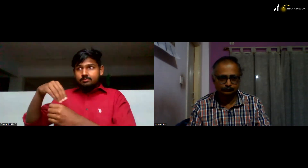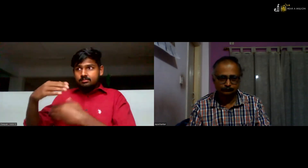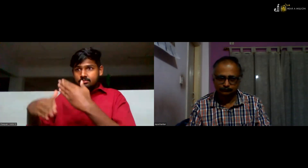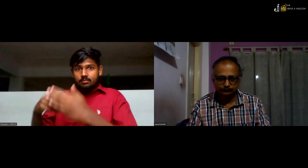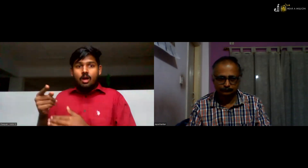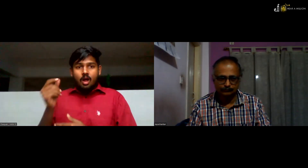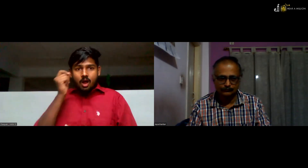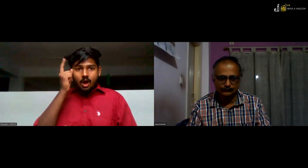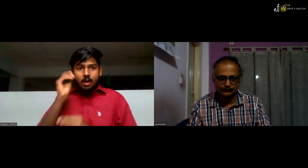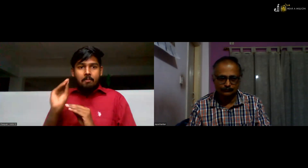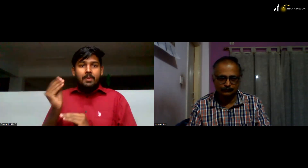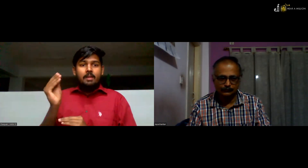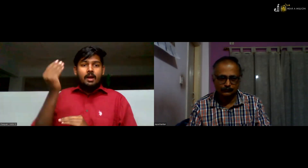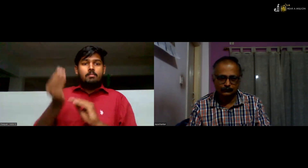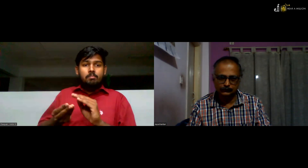something like Tesk.